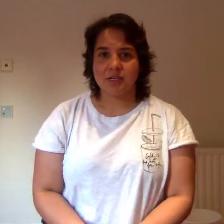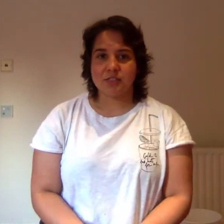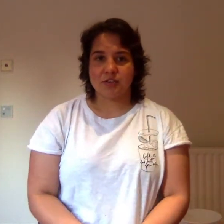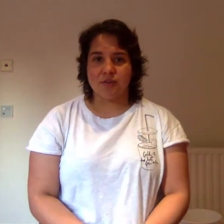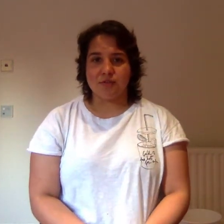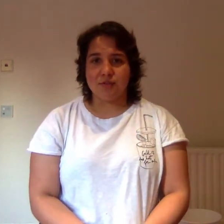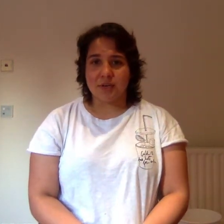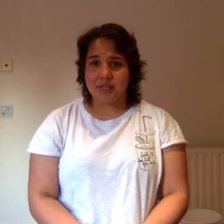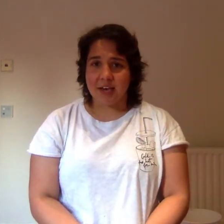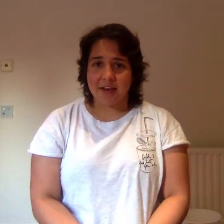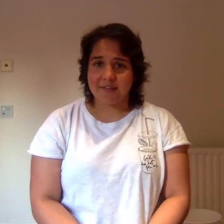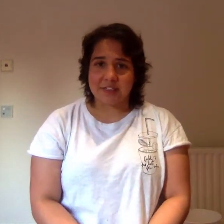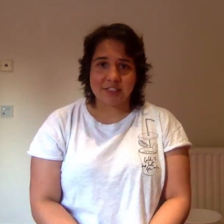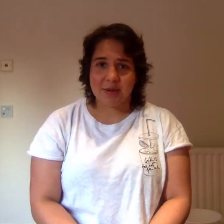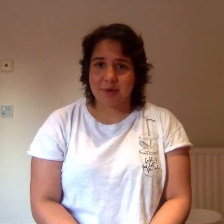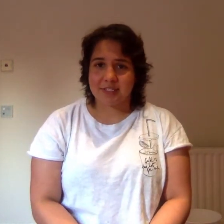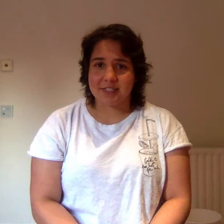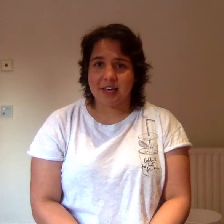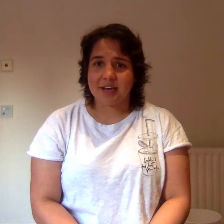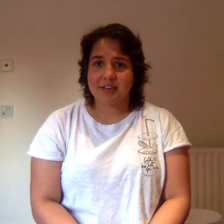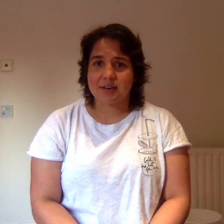So yeah, if you just get practicing that